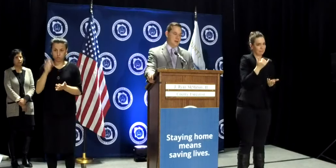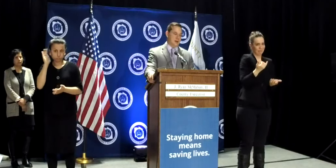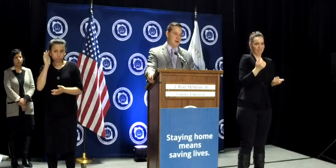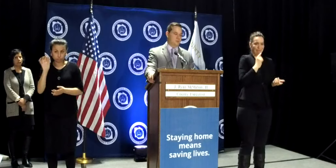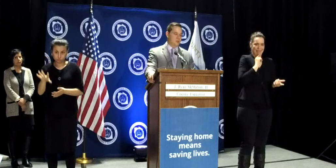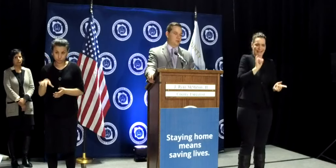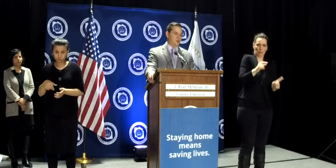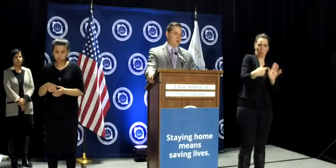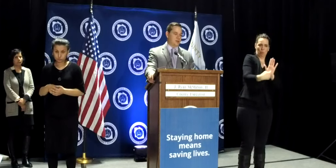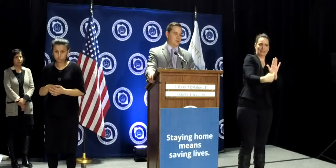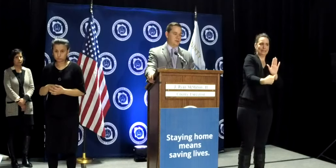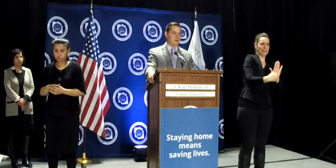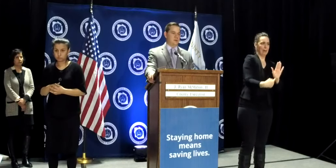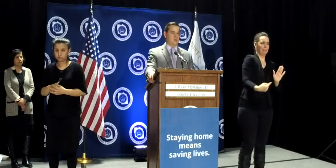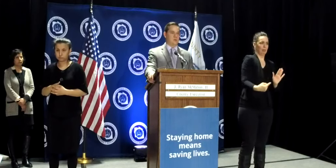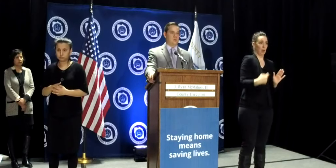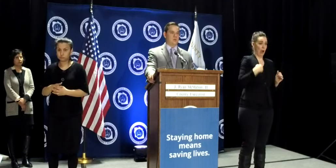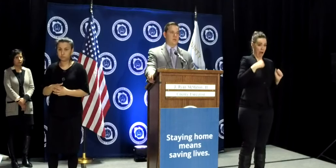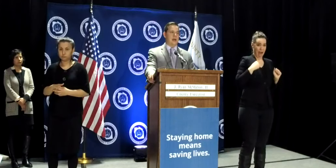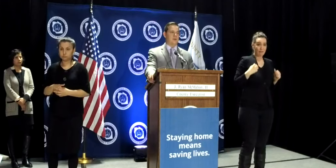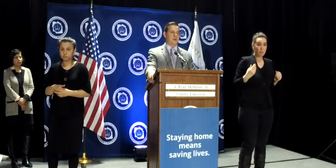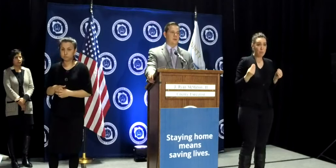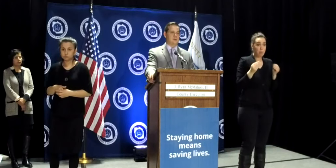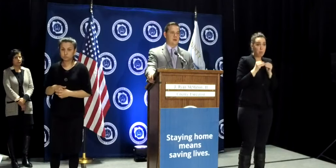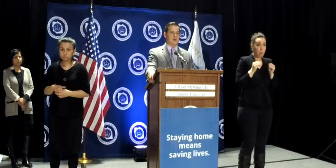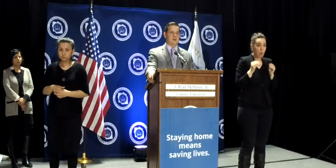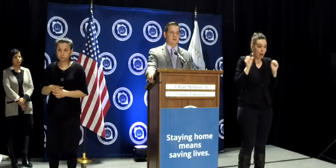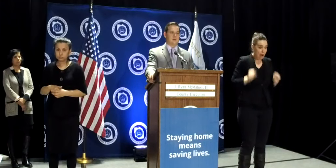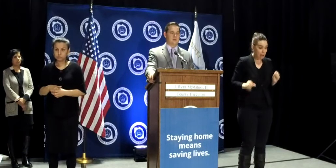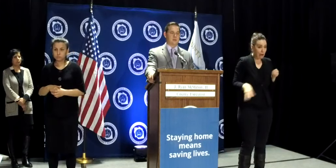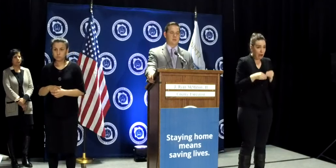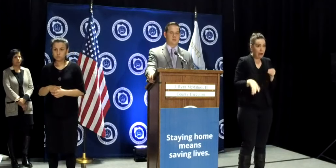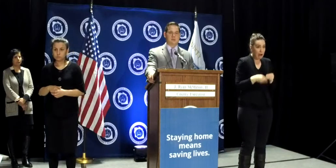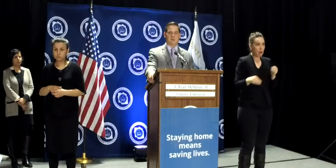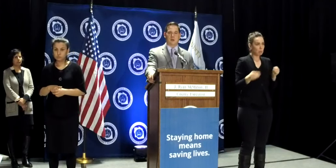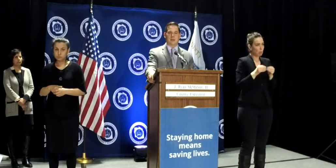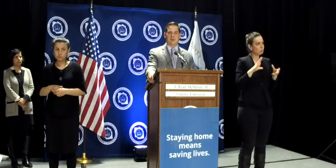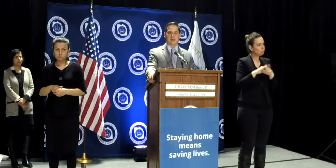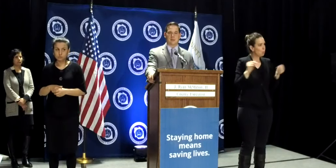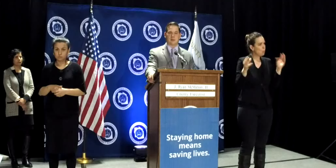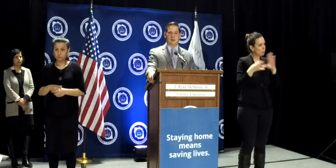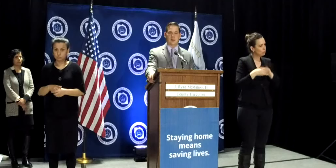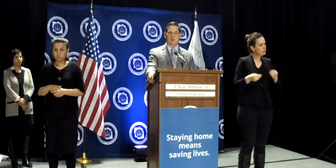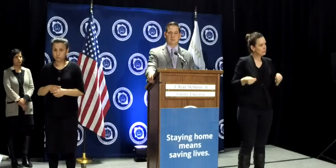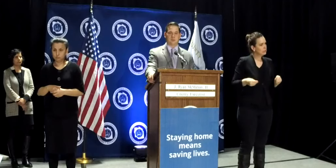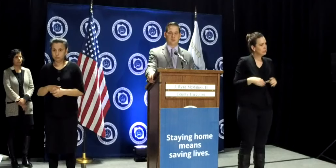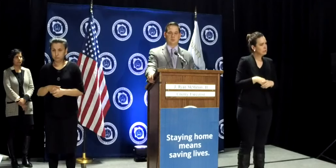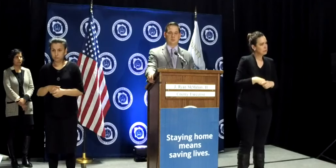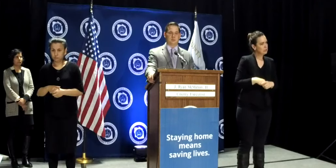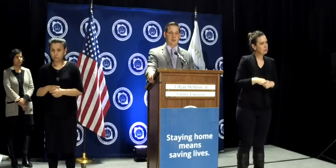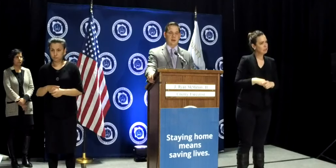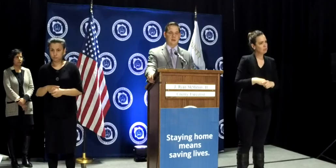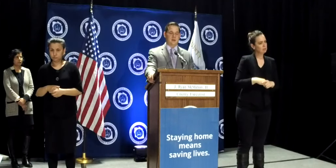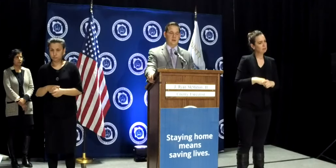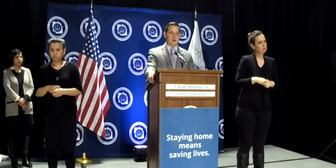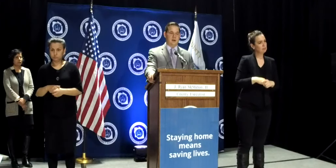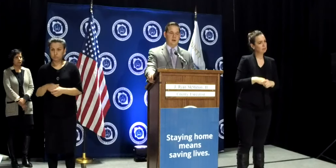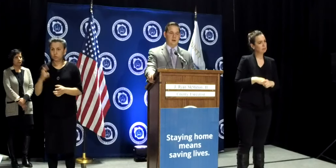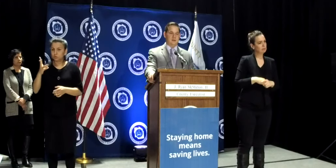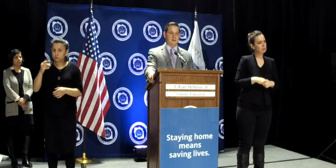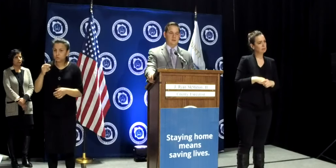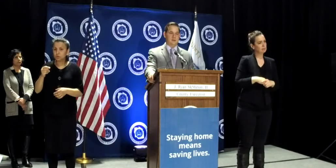in. Look, at the gatherings some of these things are amazing, that